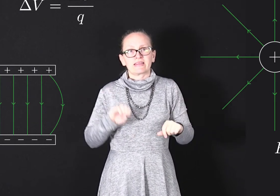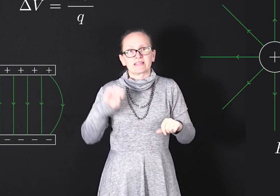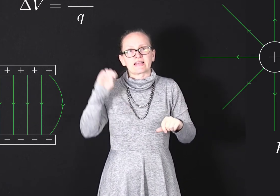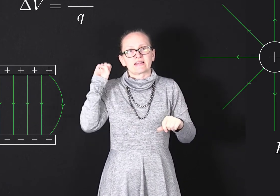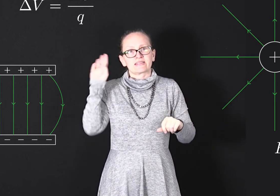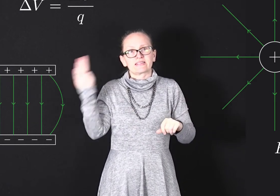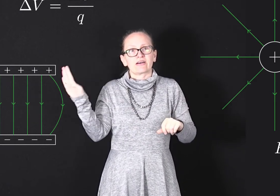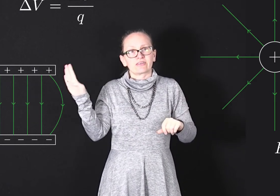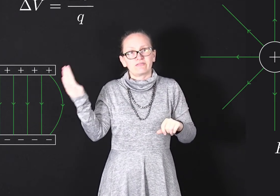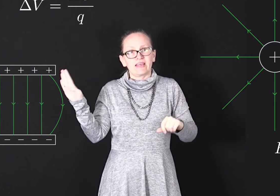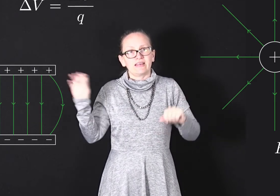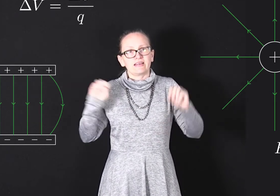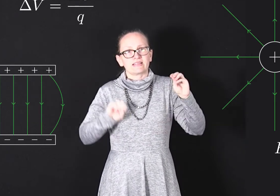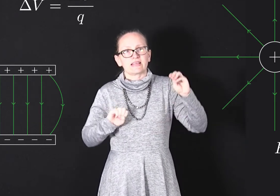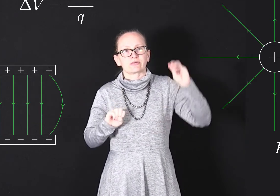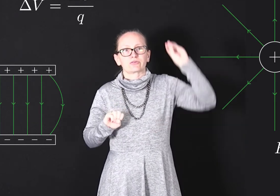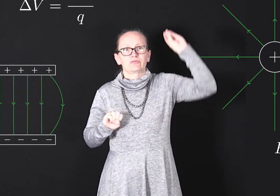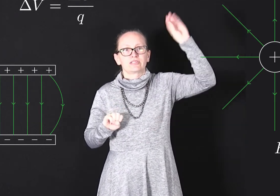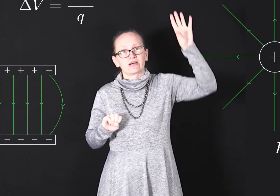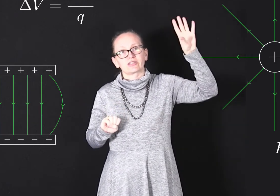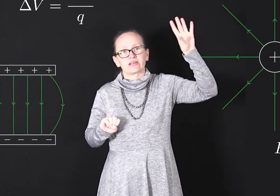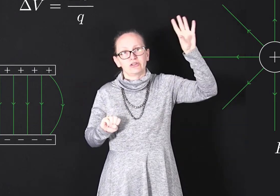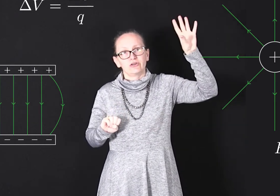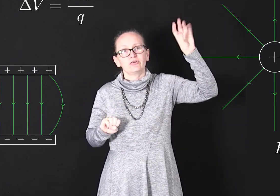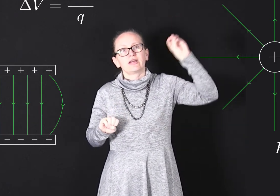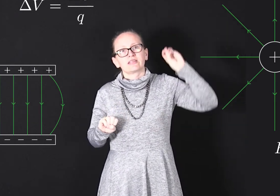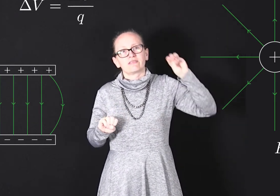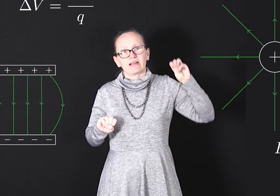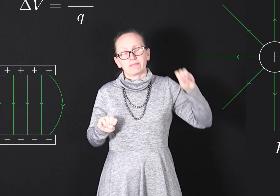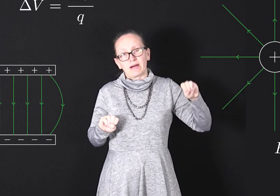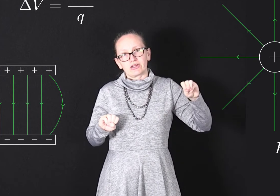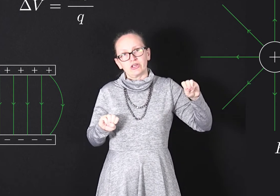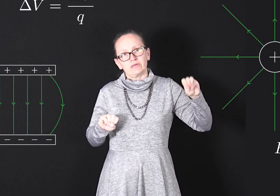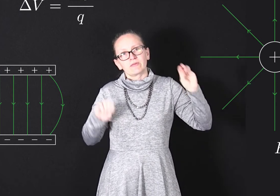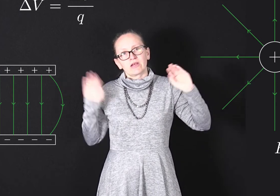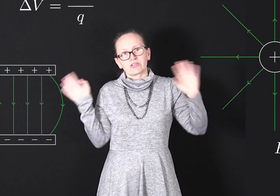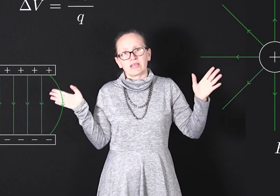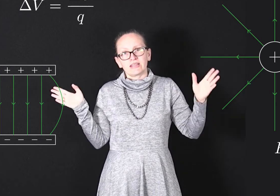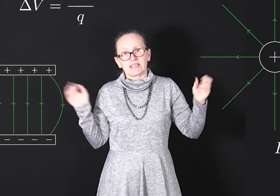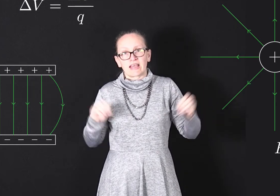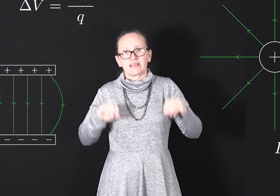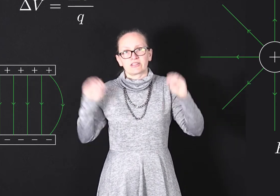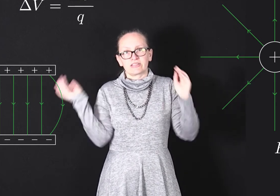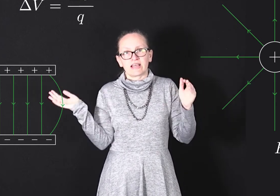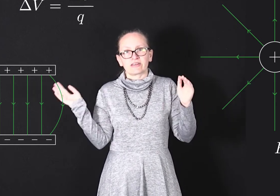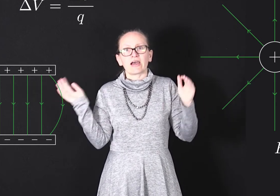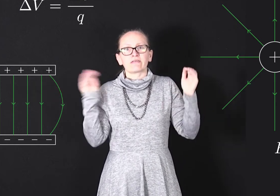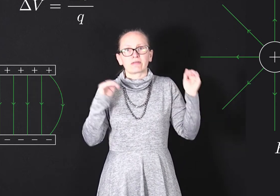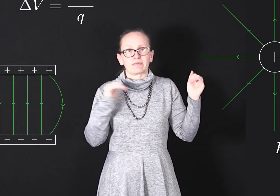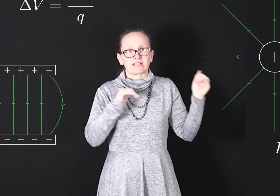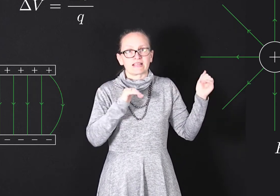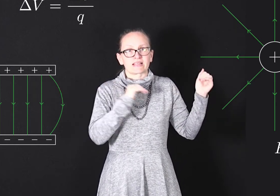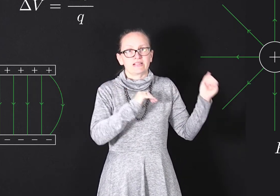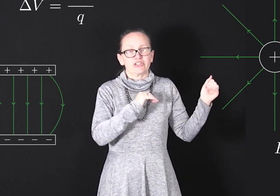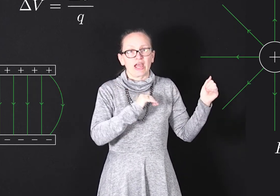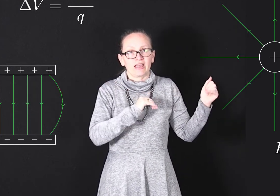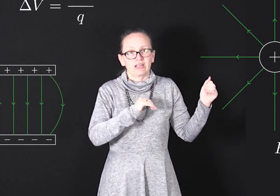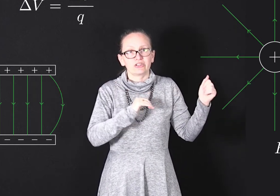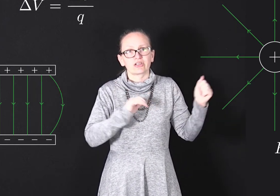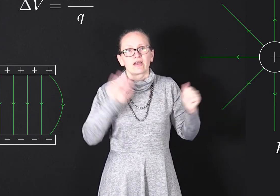this as delta V is equal to delta U divided by Q. So in this case, the delta represents a change,